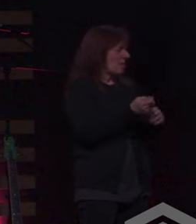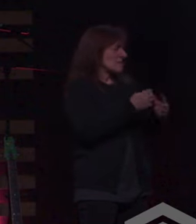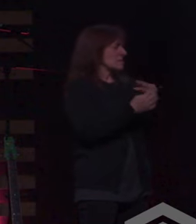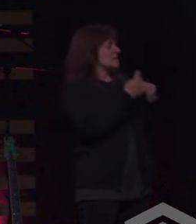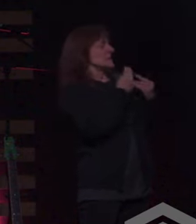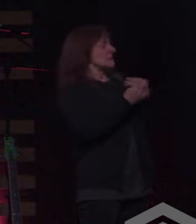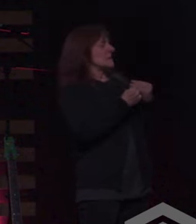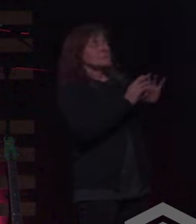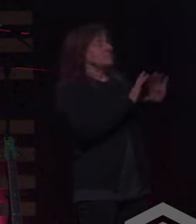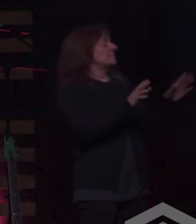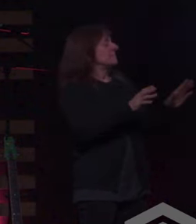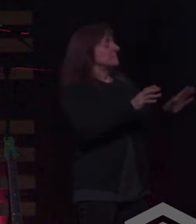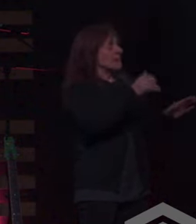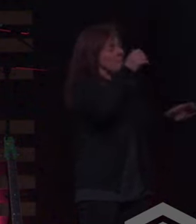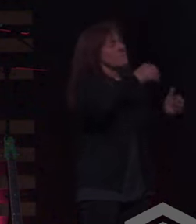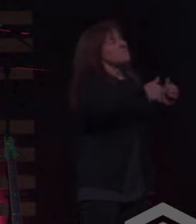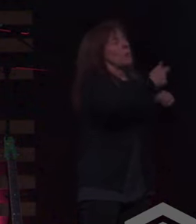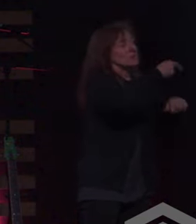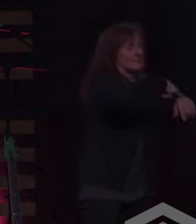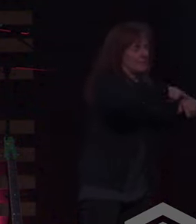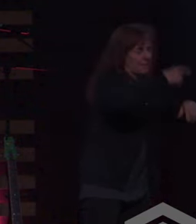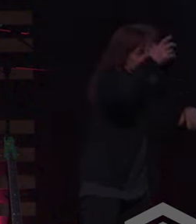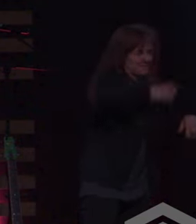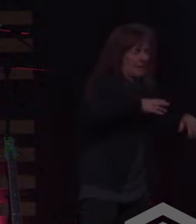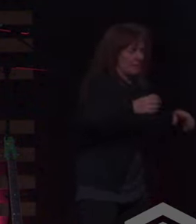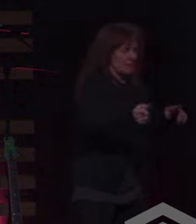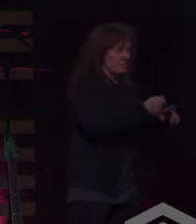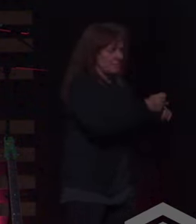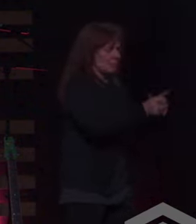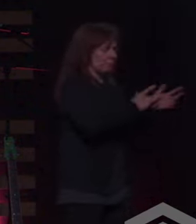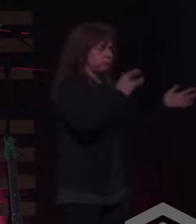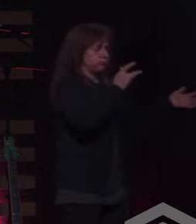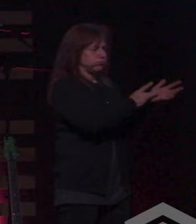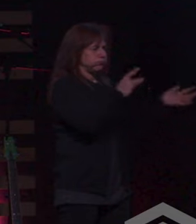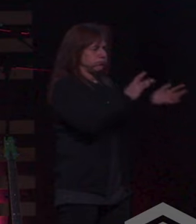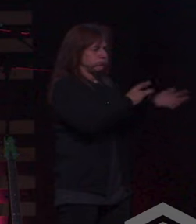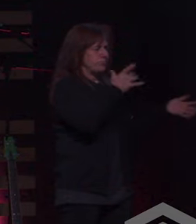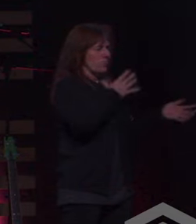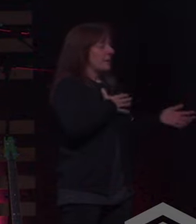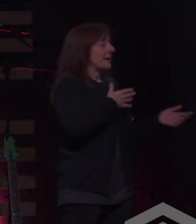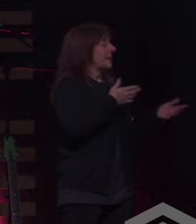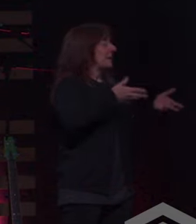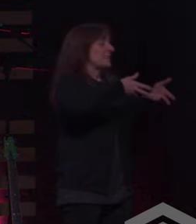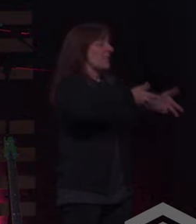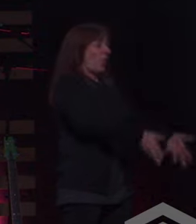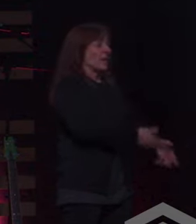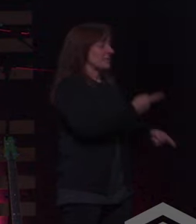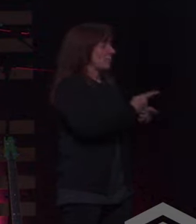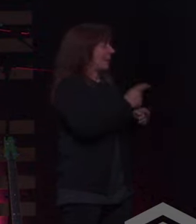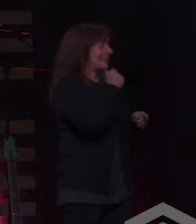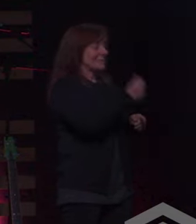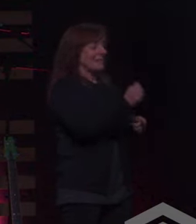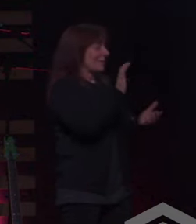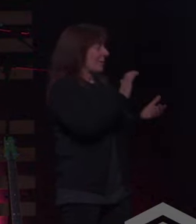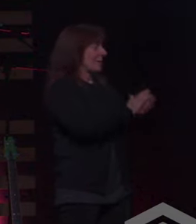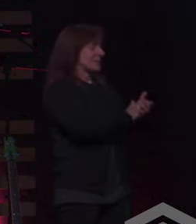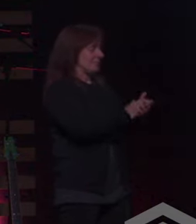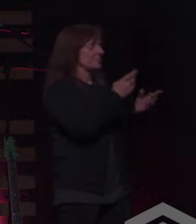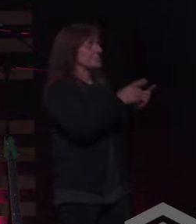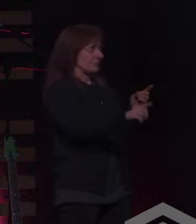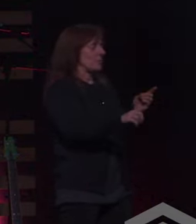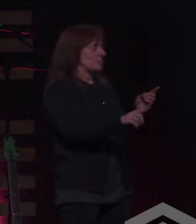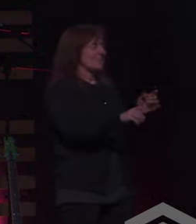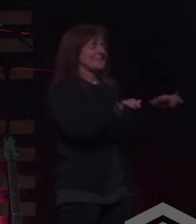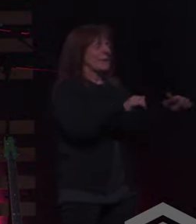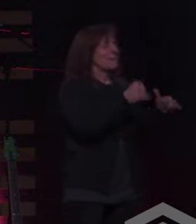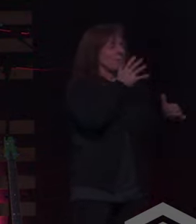It's generally the man that's doing the abusing, he has lost the right to be called your husband. And the same is true of a woman. If